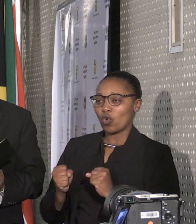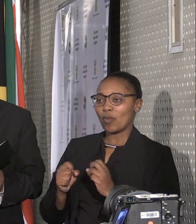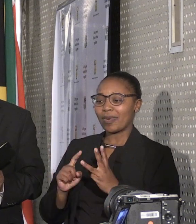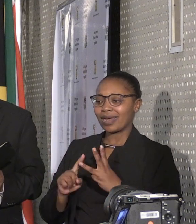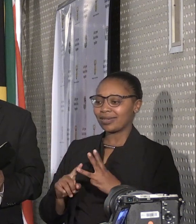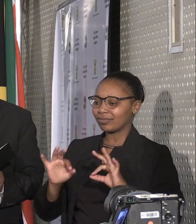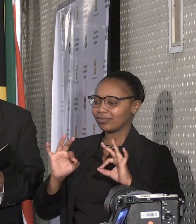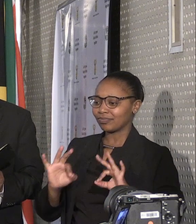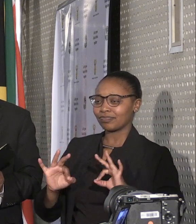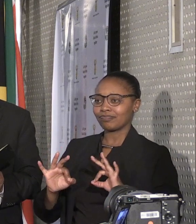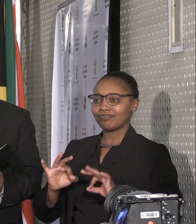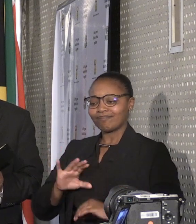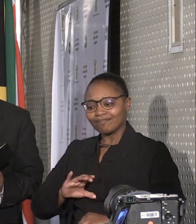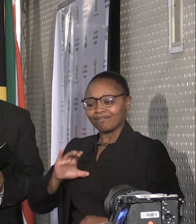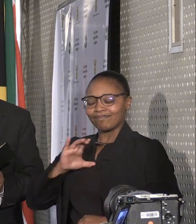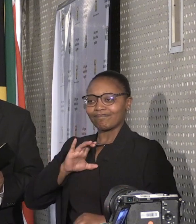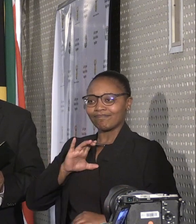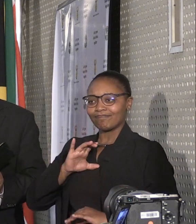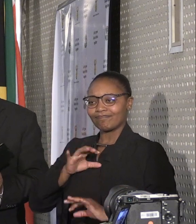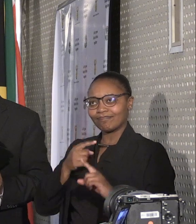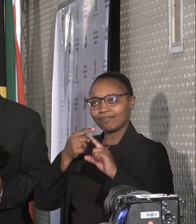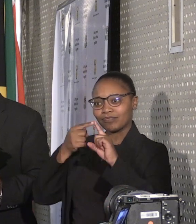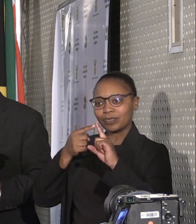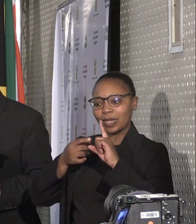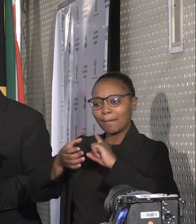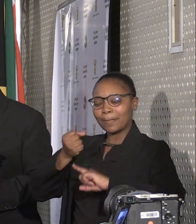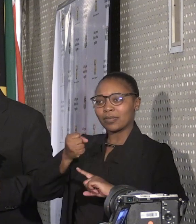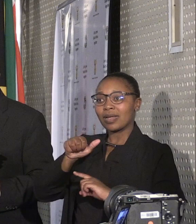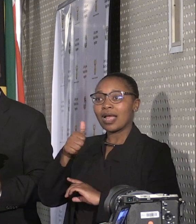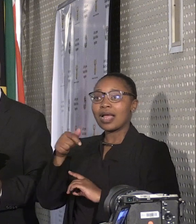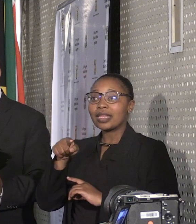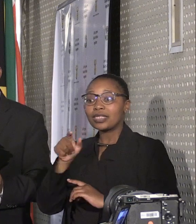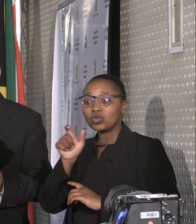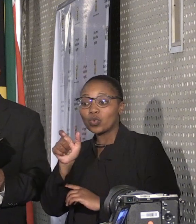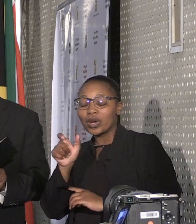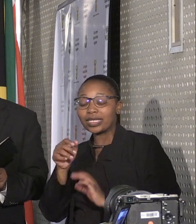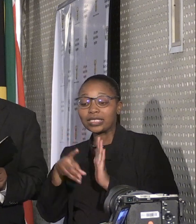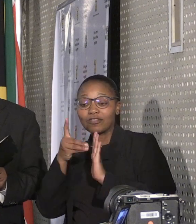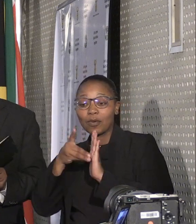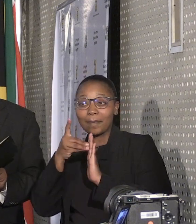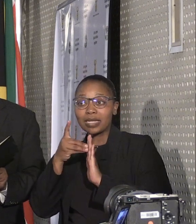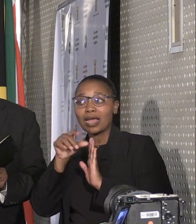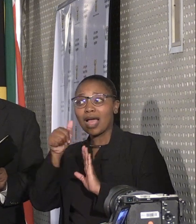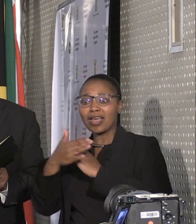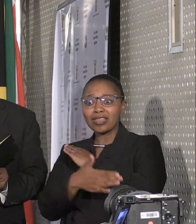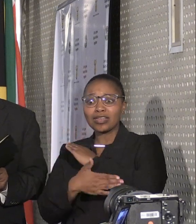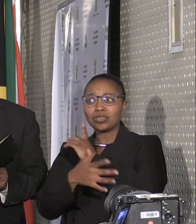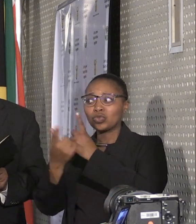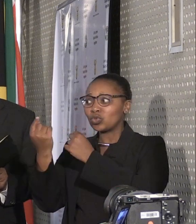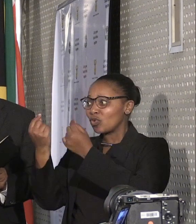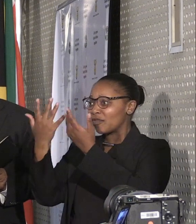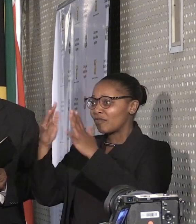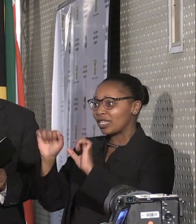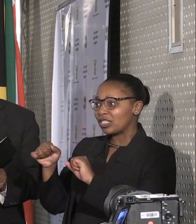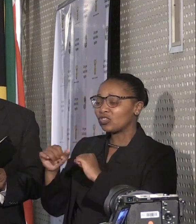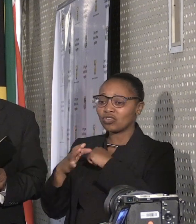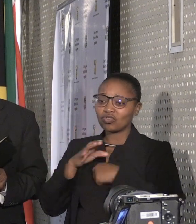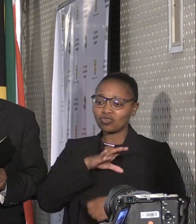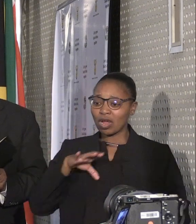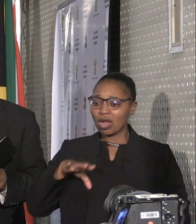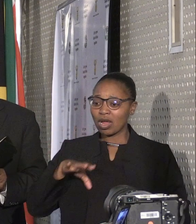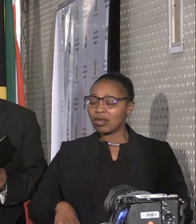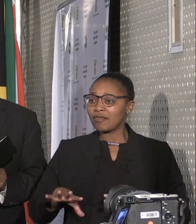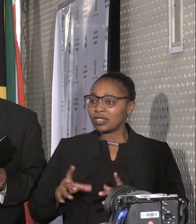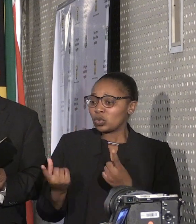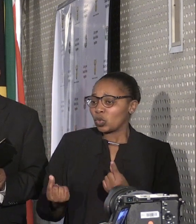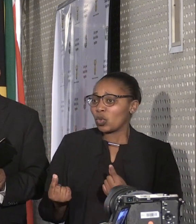is a great word. Other countries have applied it. China has done it. China has lifted no less than 800 million people from